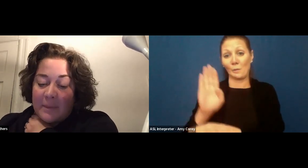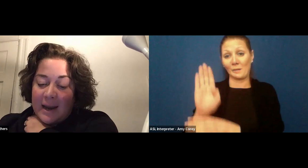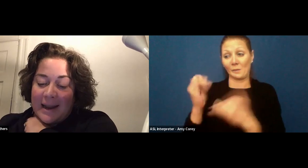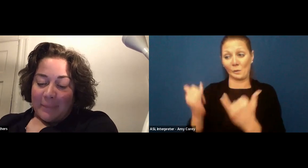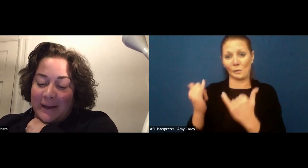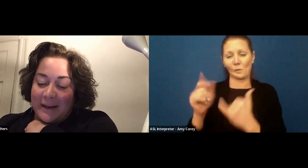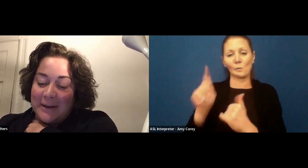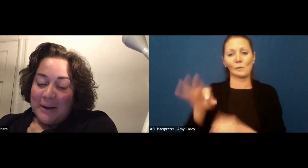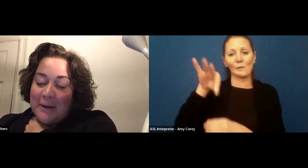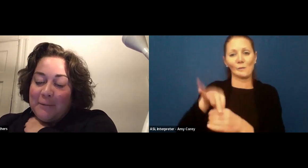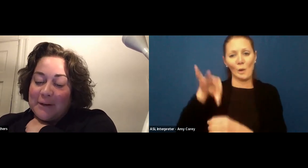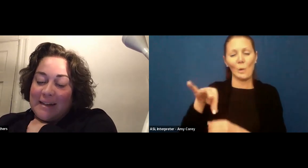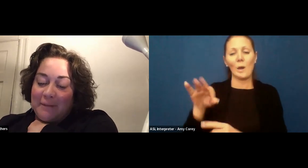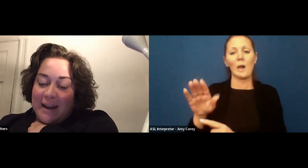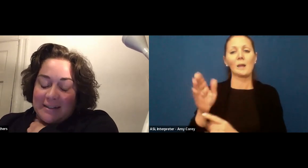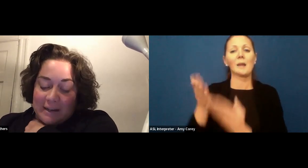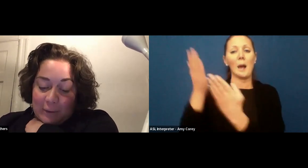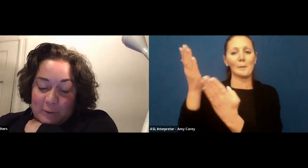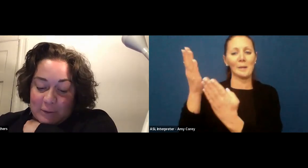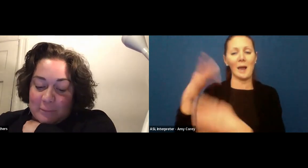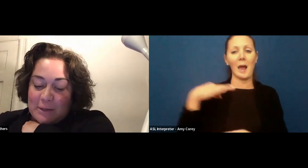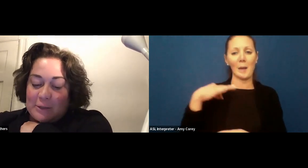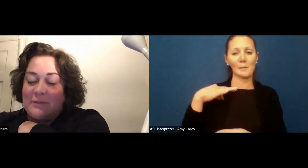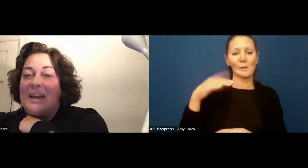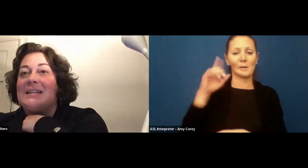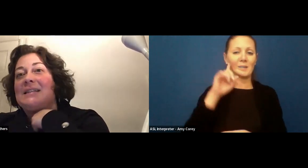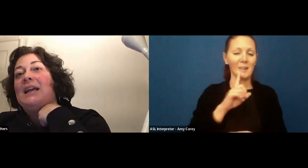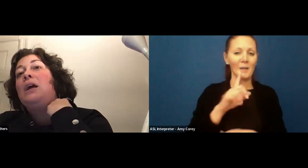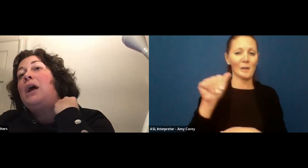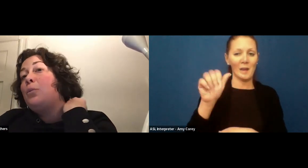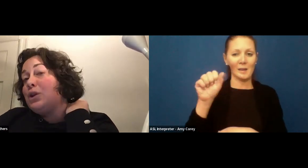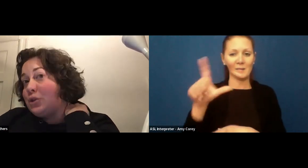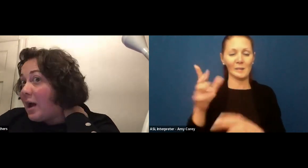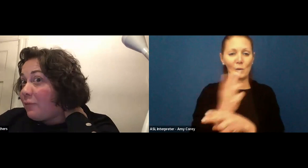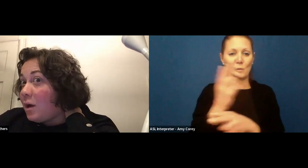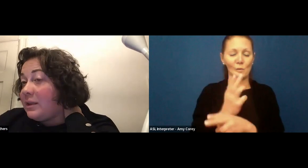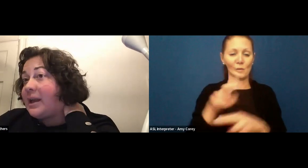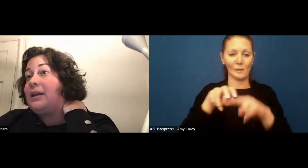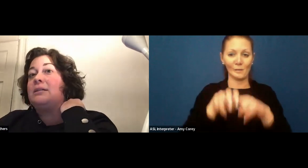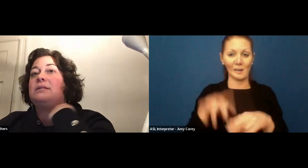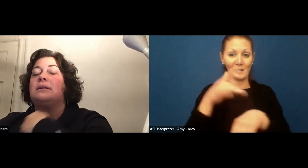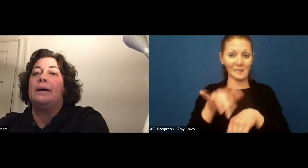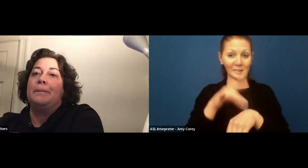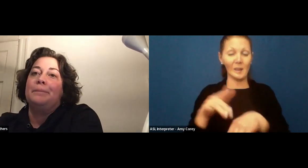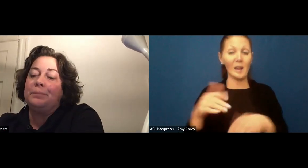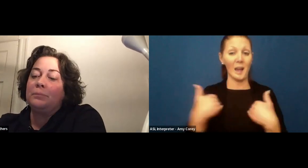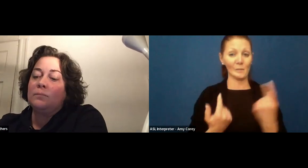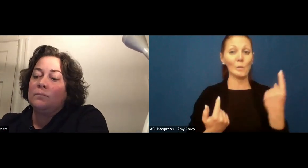and nominate an applicant for deaf and ASL user commissioner's vacant seat. And we do have one that